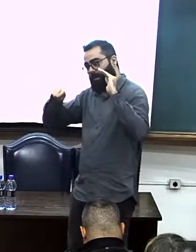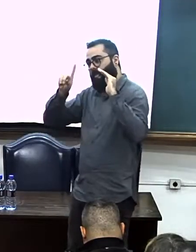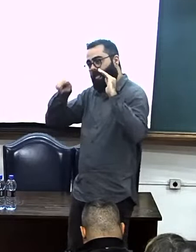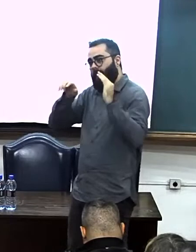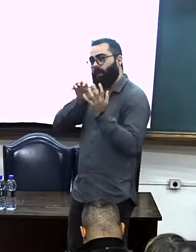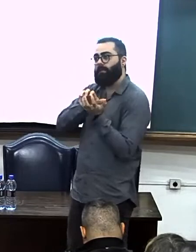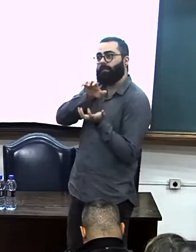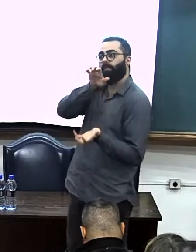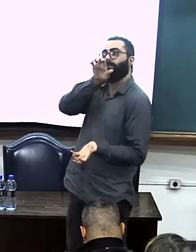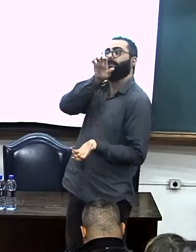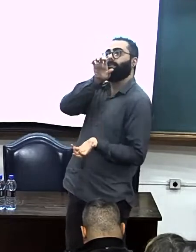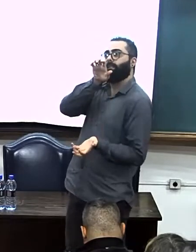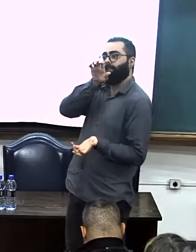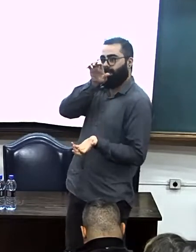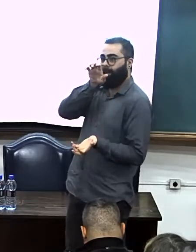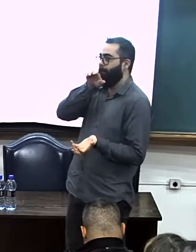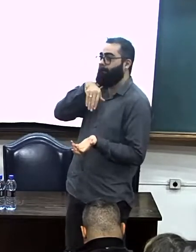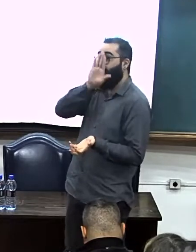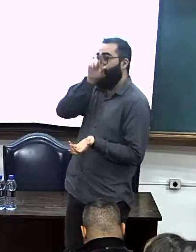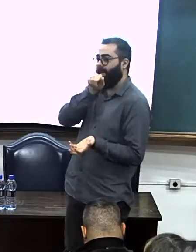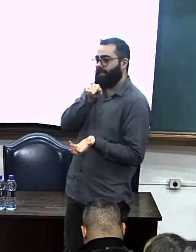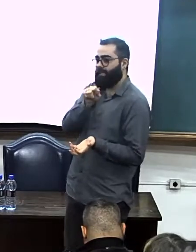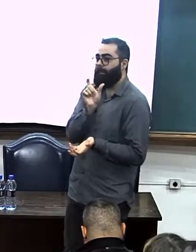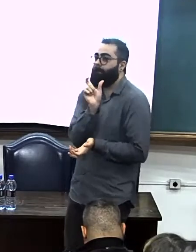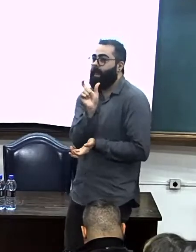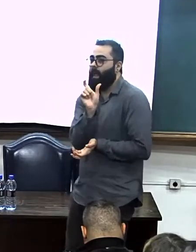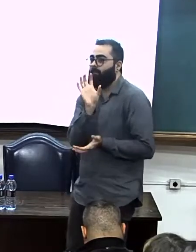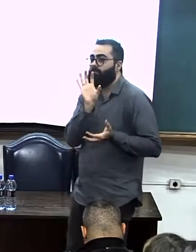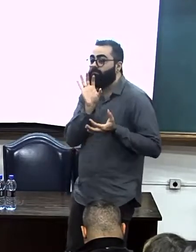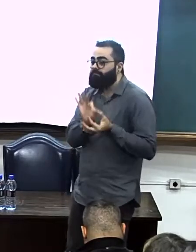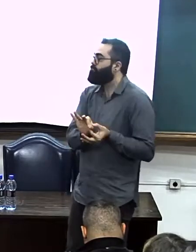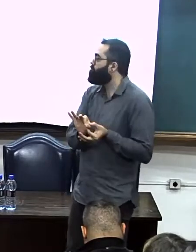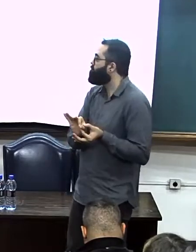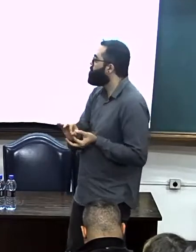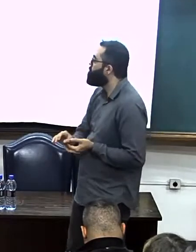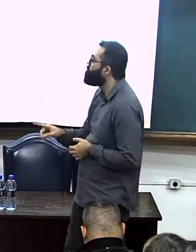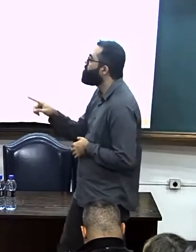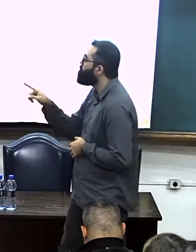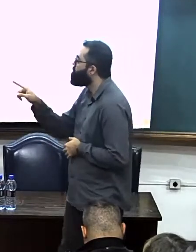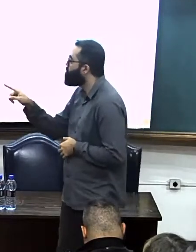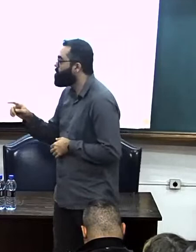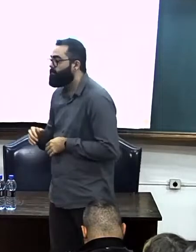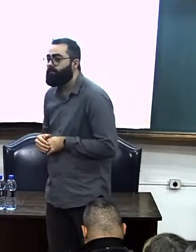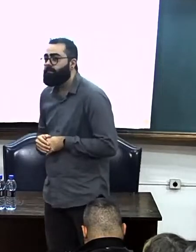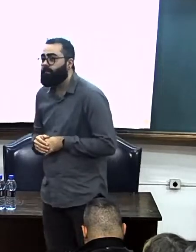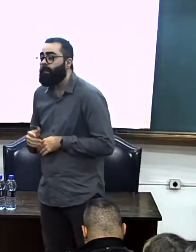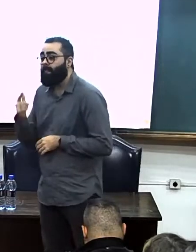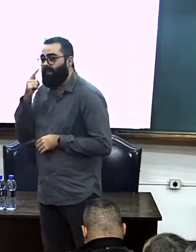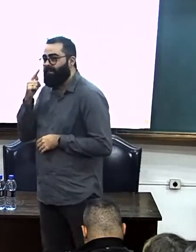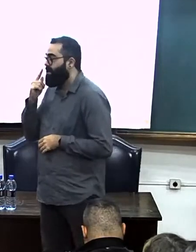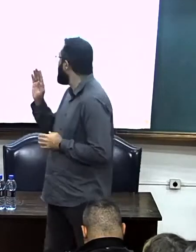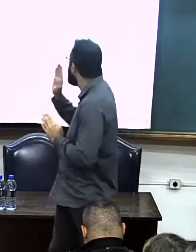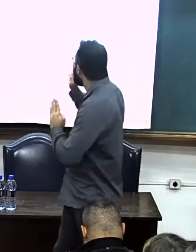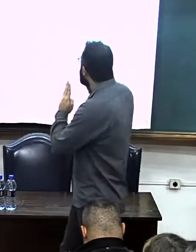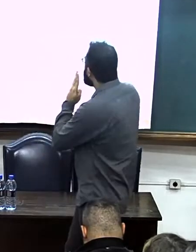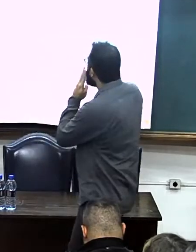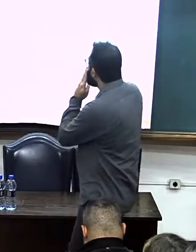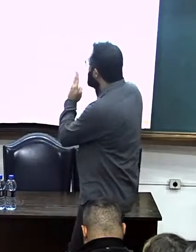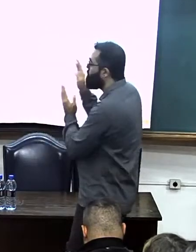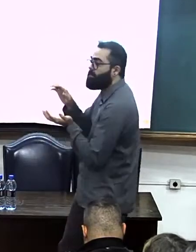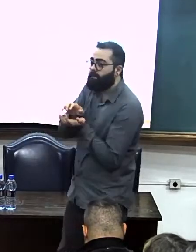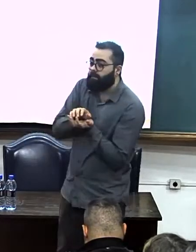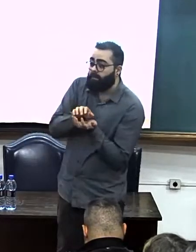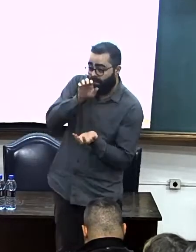mais em sky. And so now I have marked, so the largest jaw opening will be the nuclear